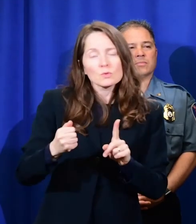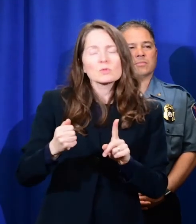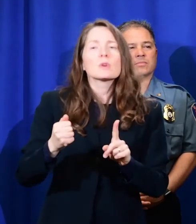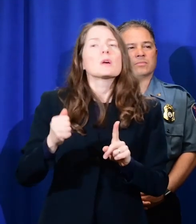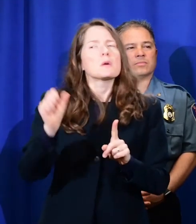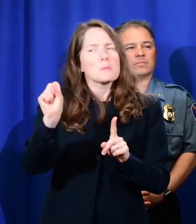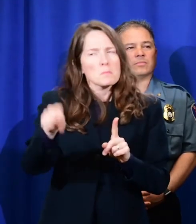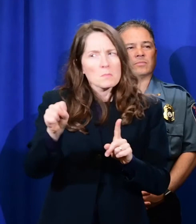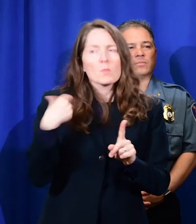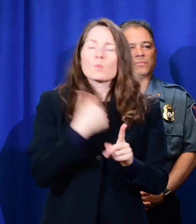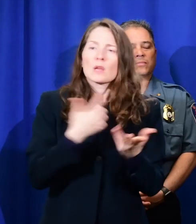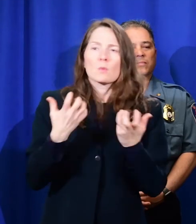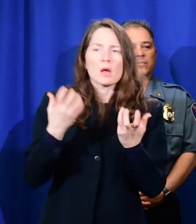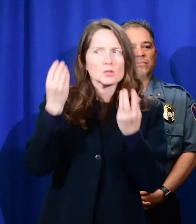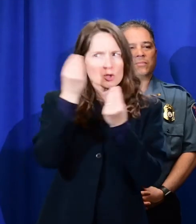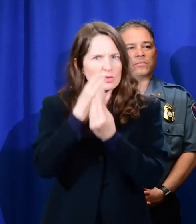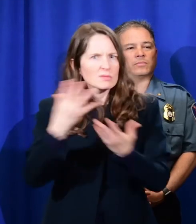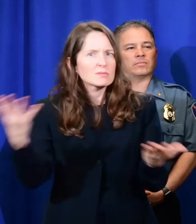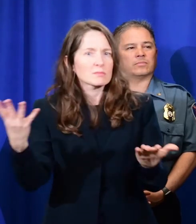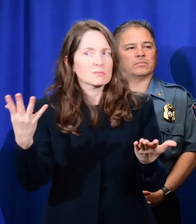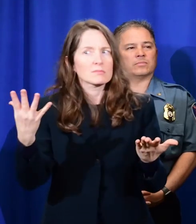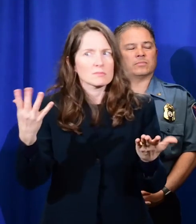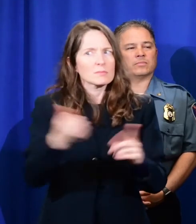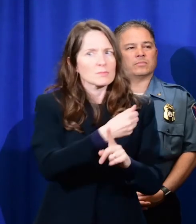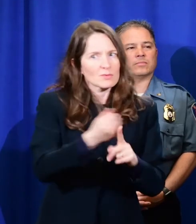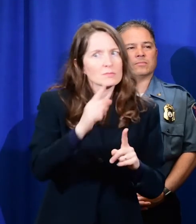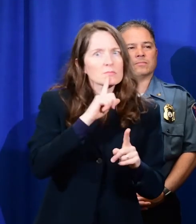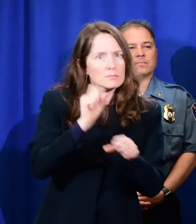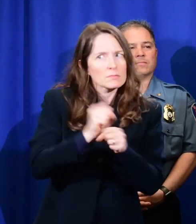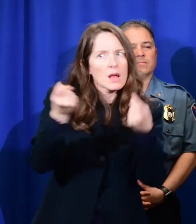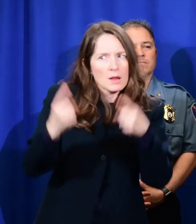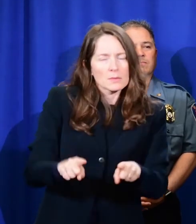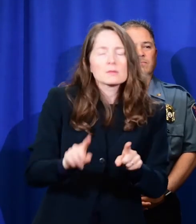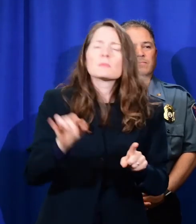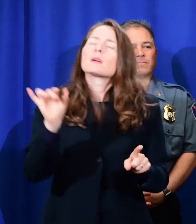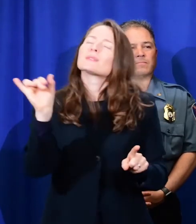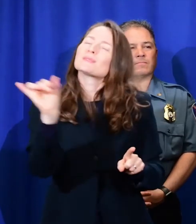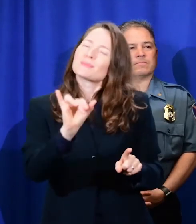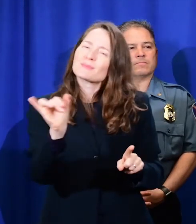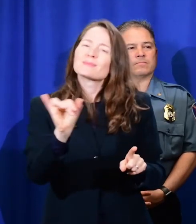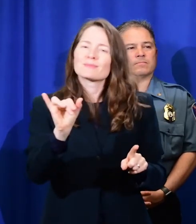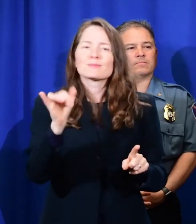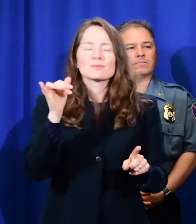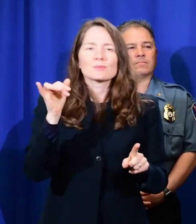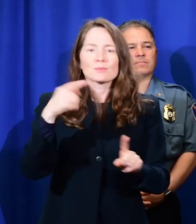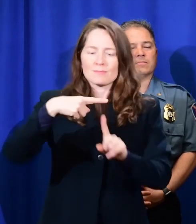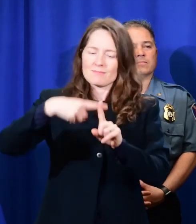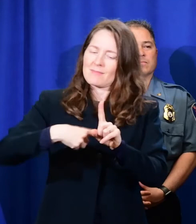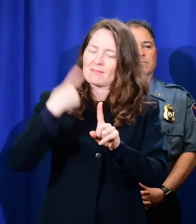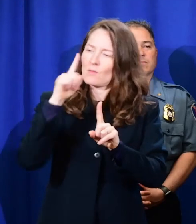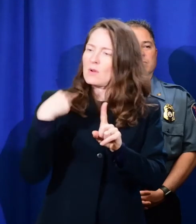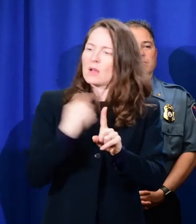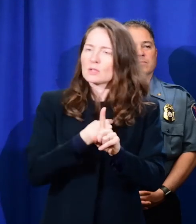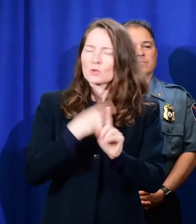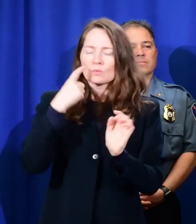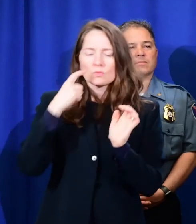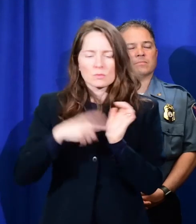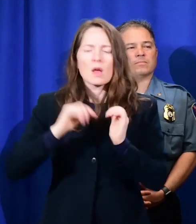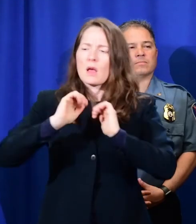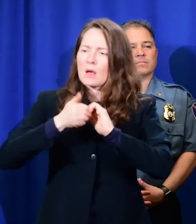and neglect to the community. It's also about recognizing and acknowledging things we can do to prevent abuse and